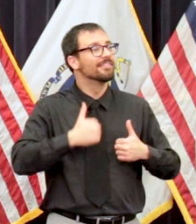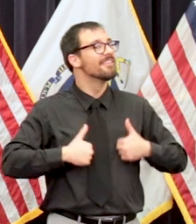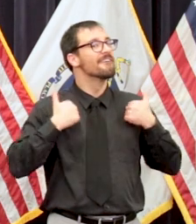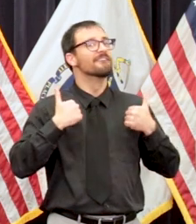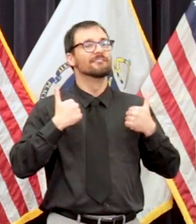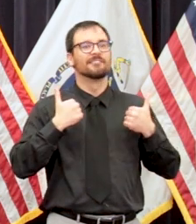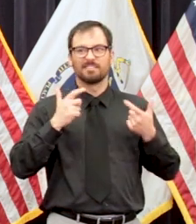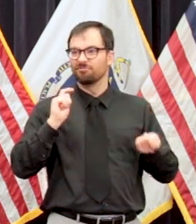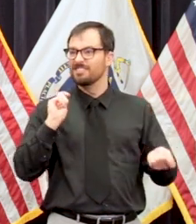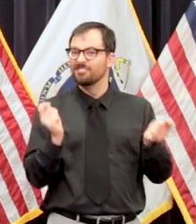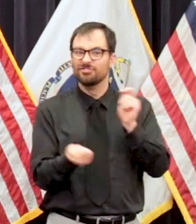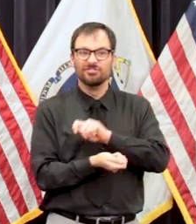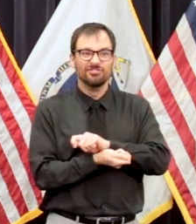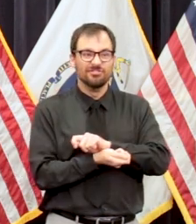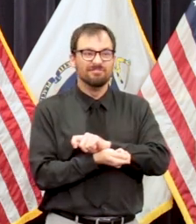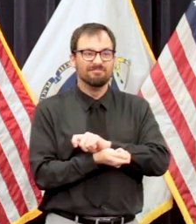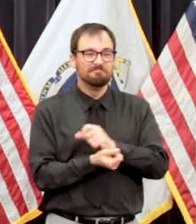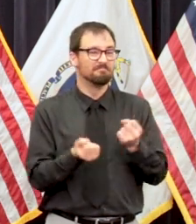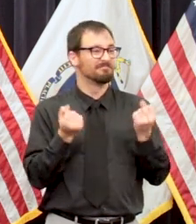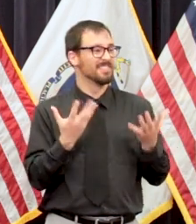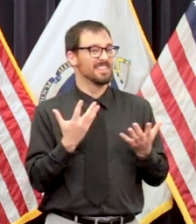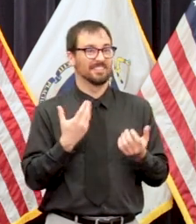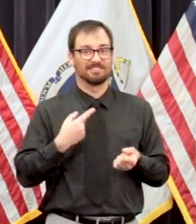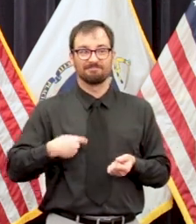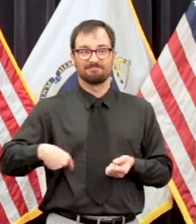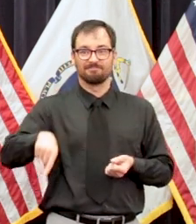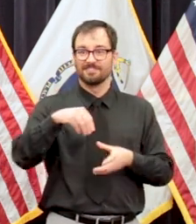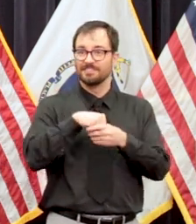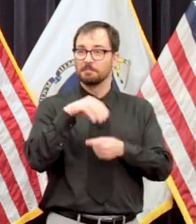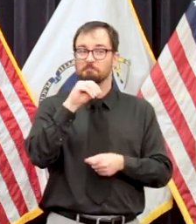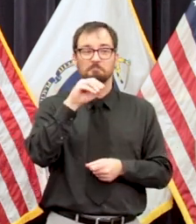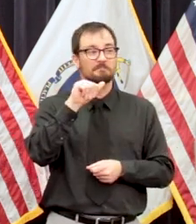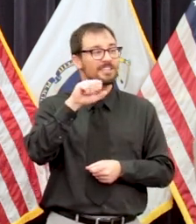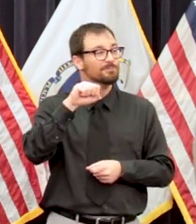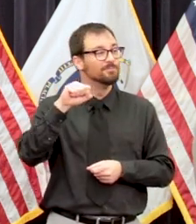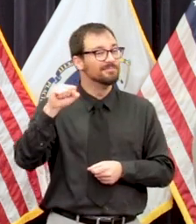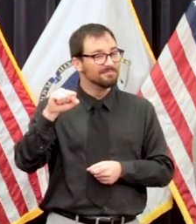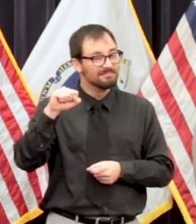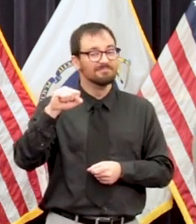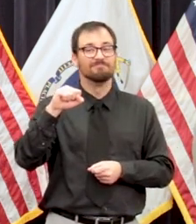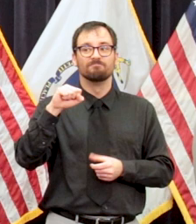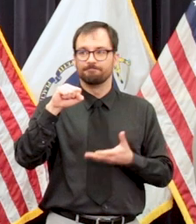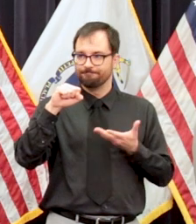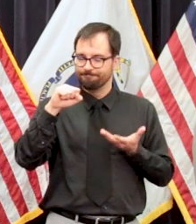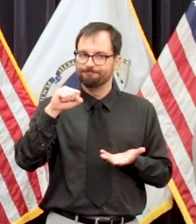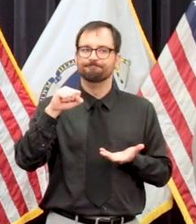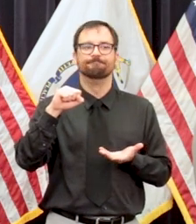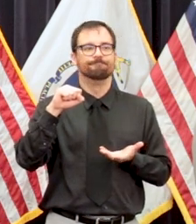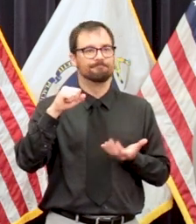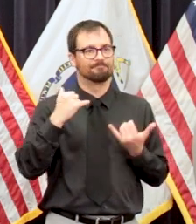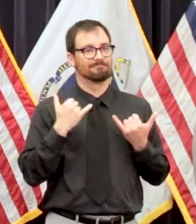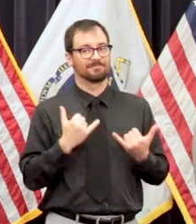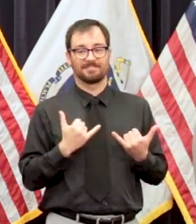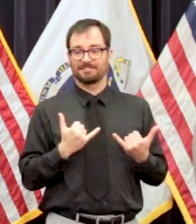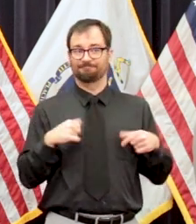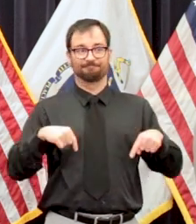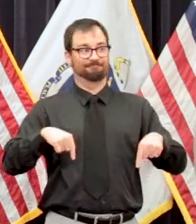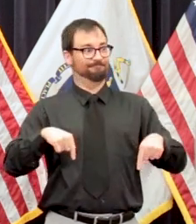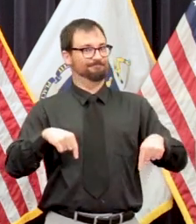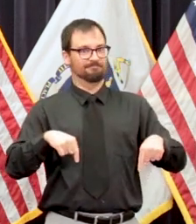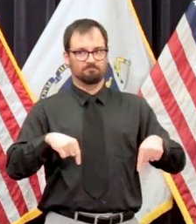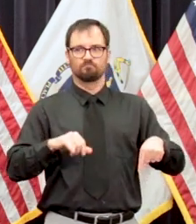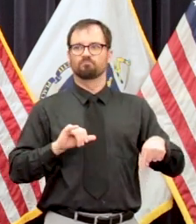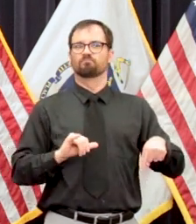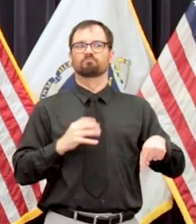of people here in the Commonwealth. So I've said before, the time period we are in now marks a